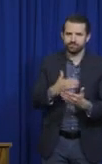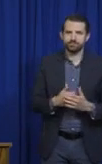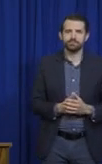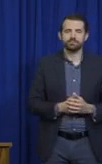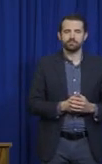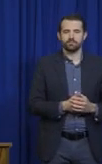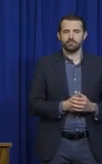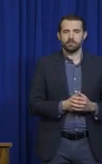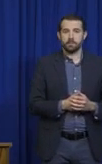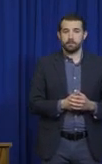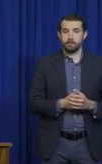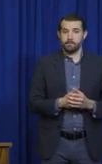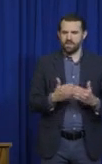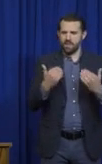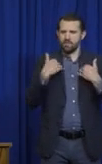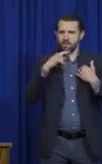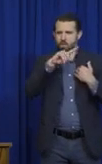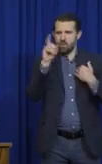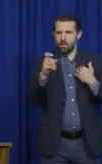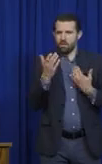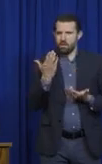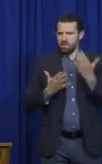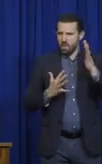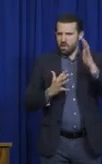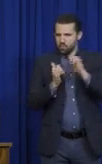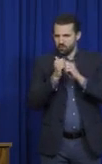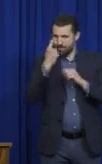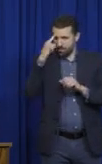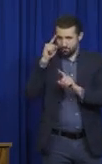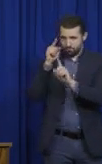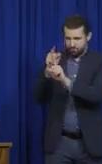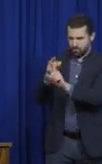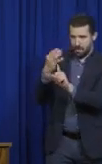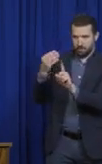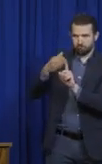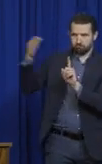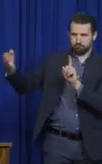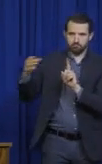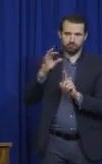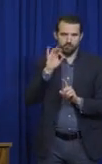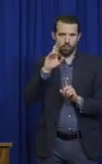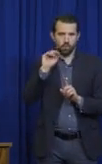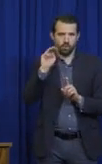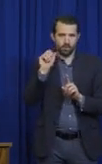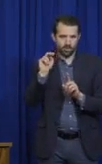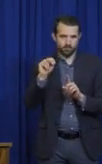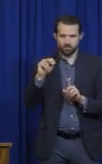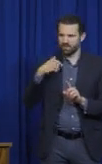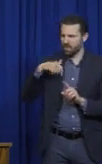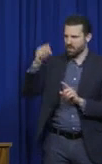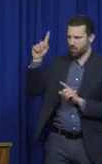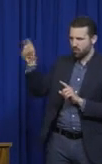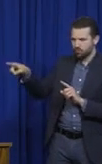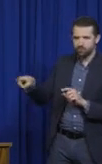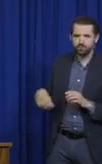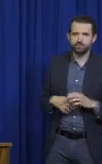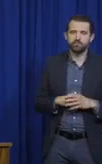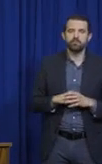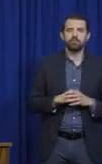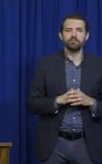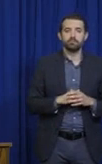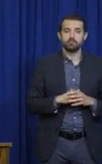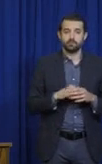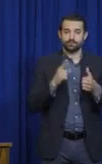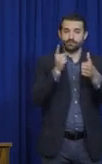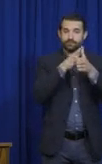I have a question, maybe a follow-up for you, and then a separate, unrelated question, Commissioner Fortman. The first question, Dr. Shah, for